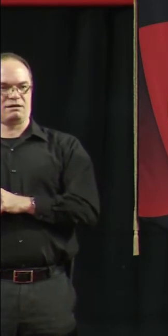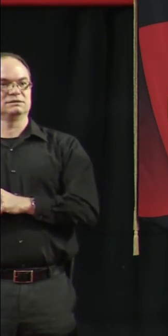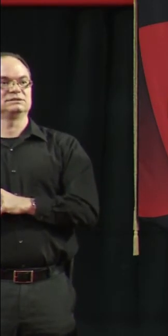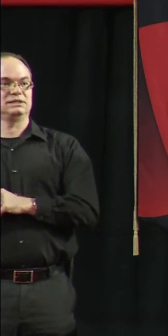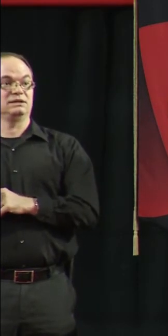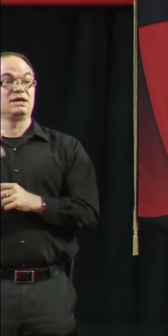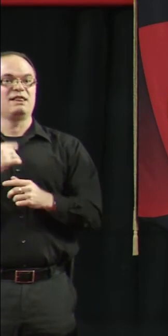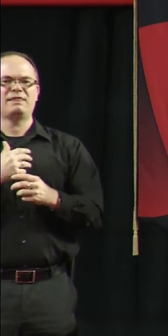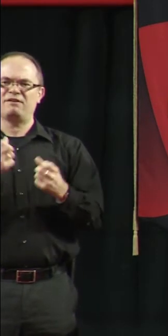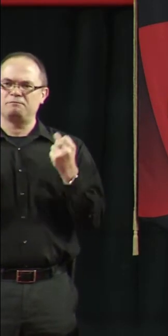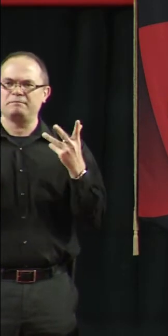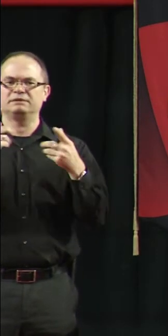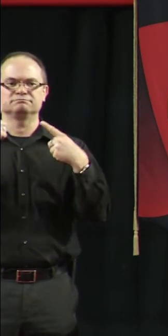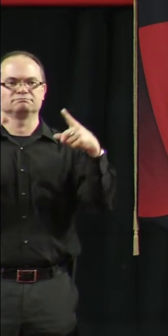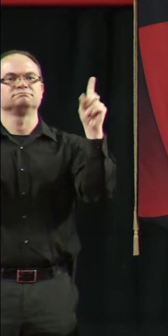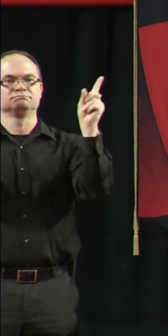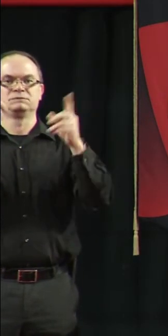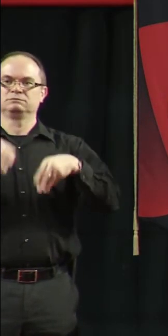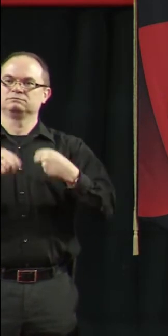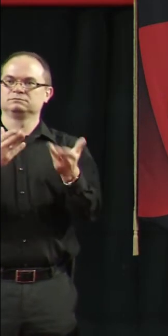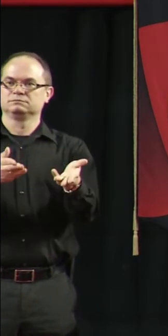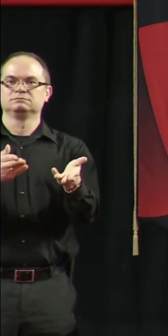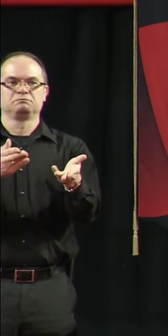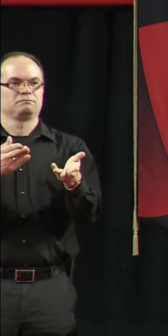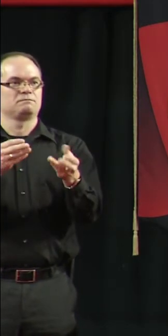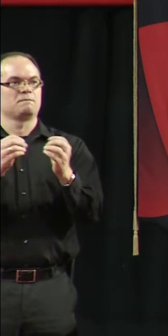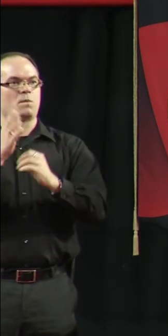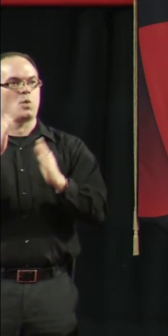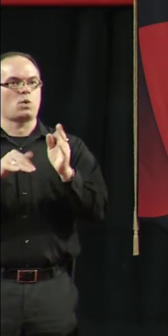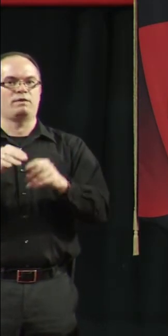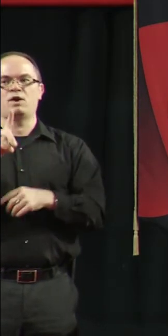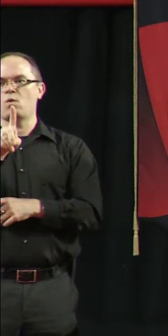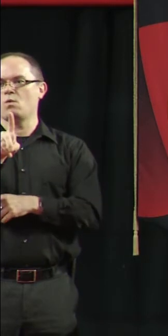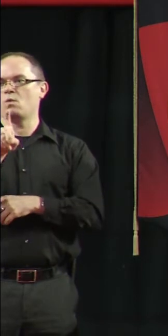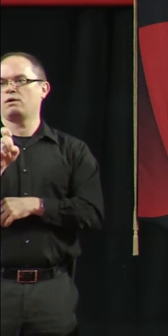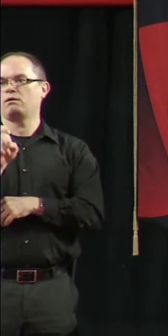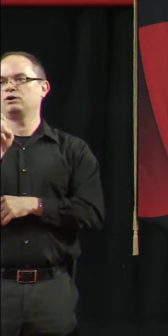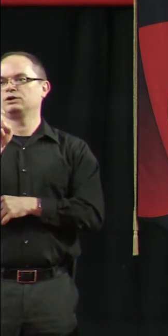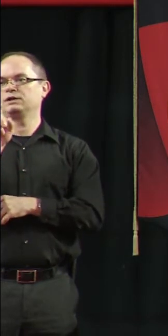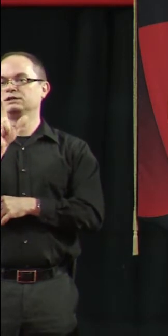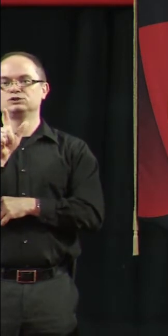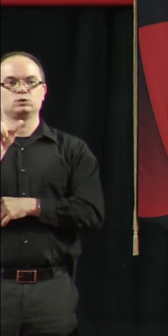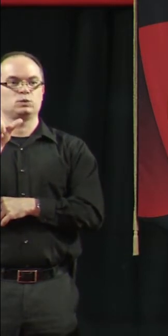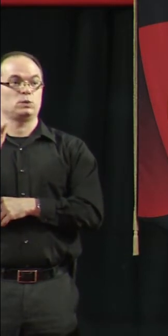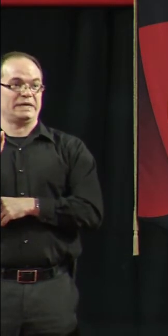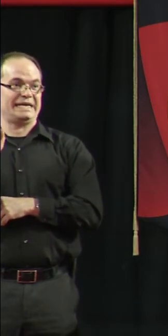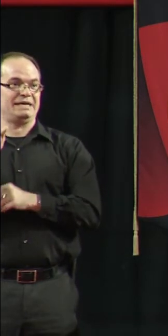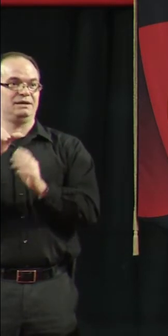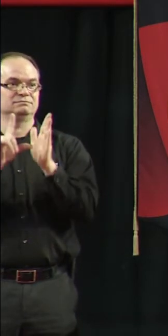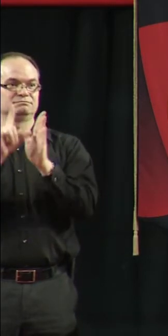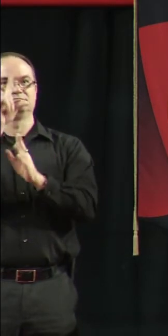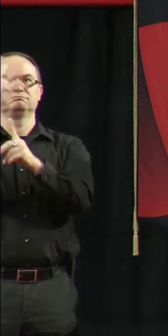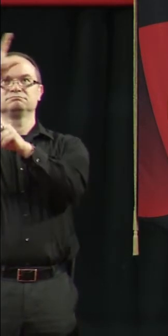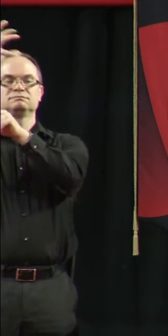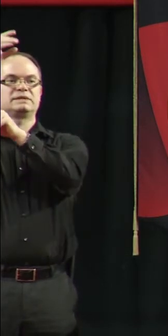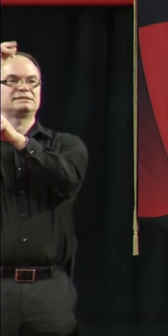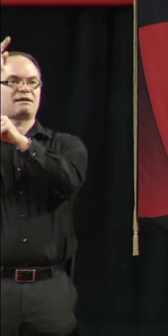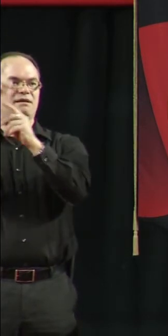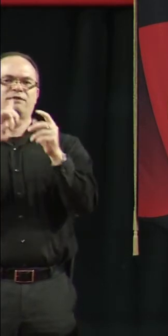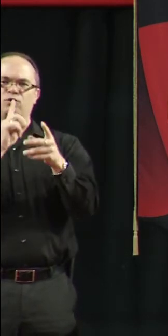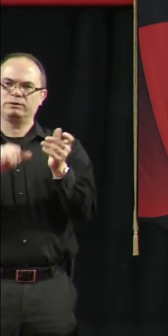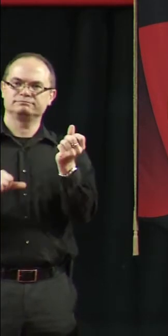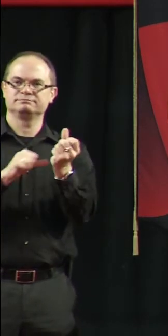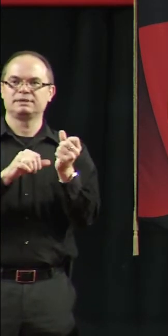vehicles that have successfully delivered to orbit more than 120 satellites that aid